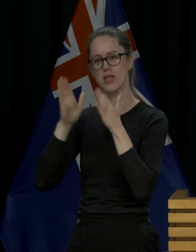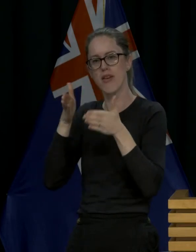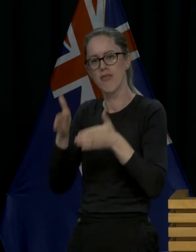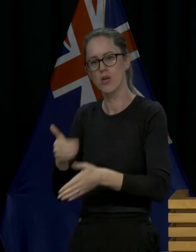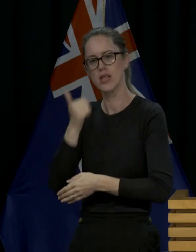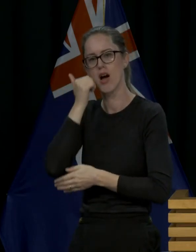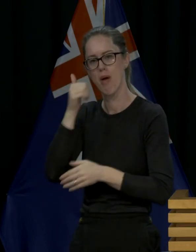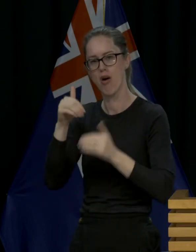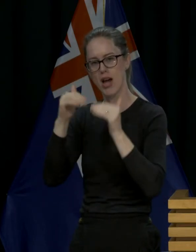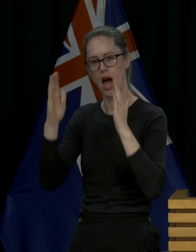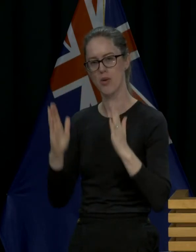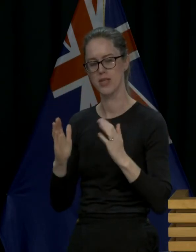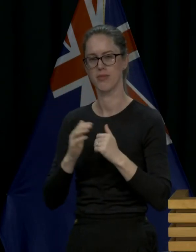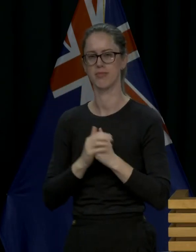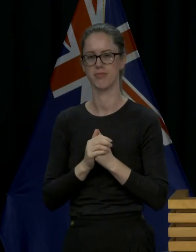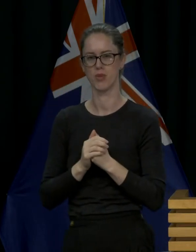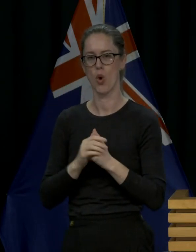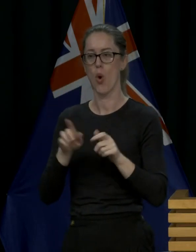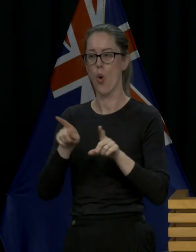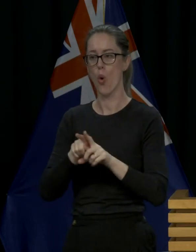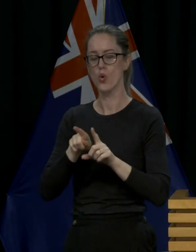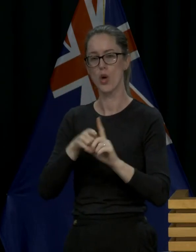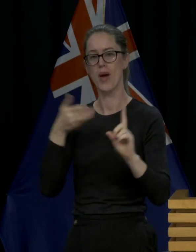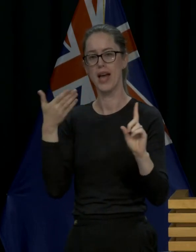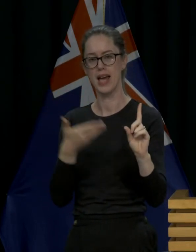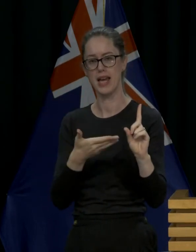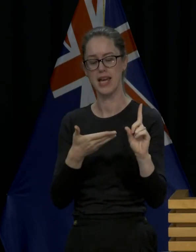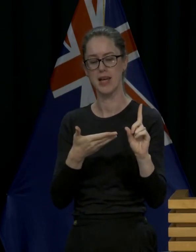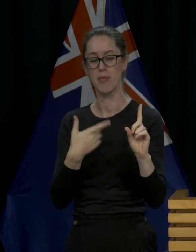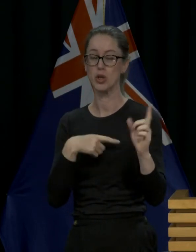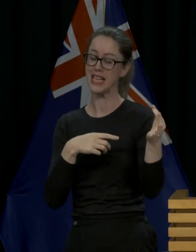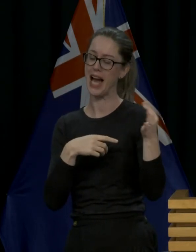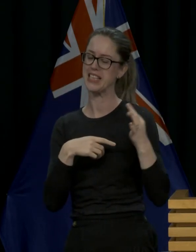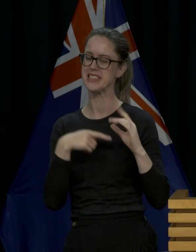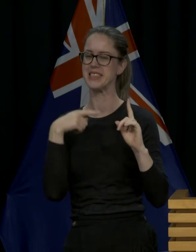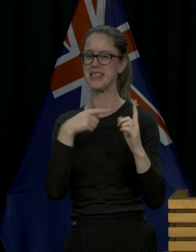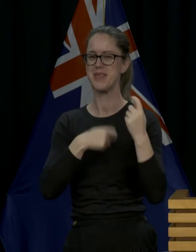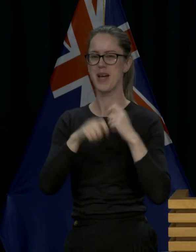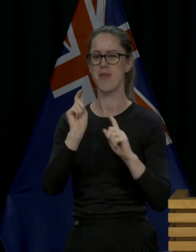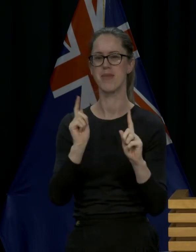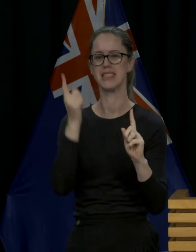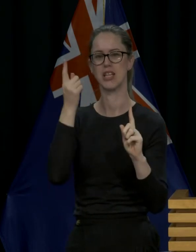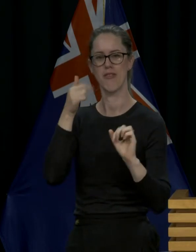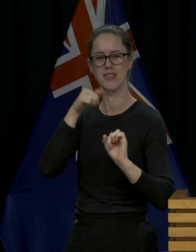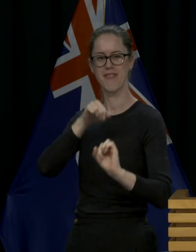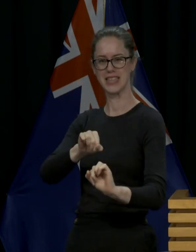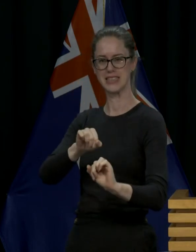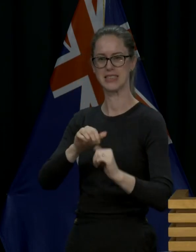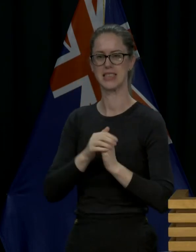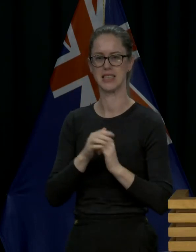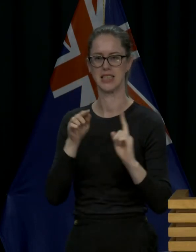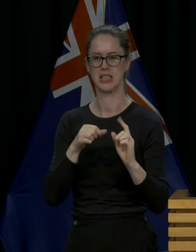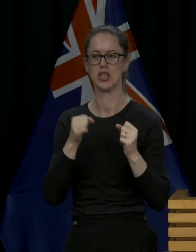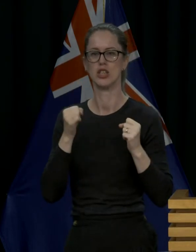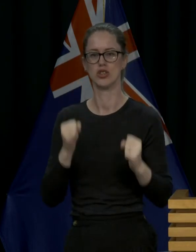on Maori housing. He will also, at his request, become the Minister of Defence and